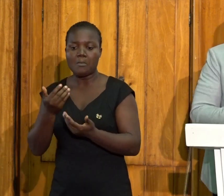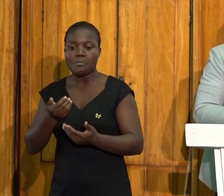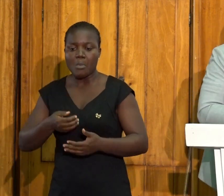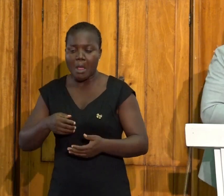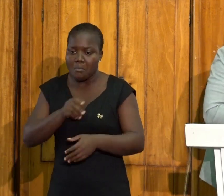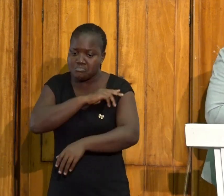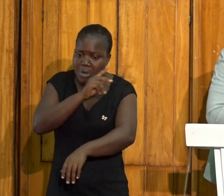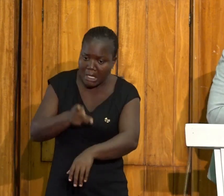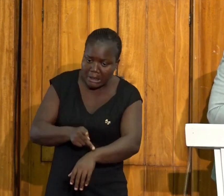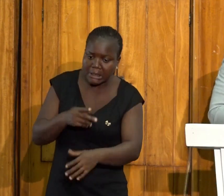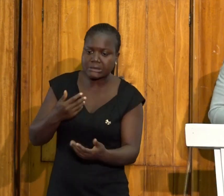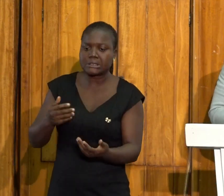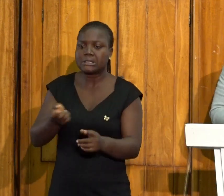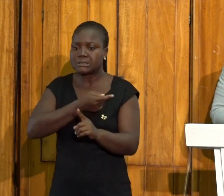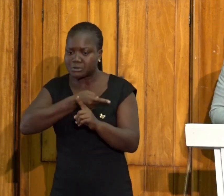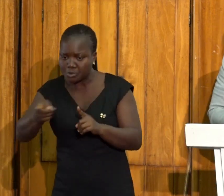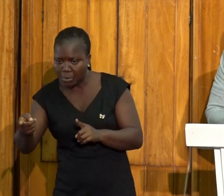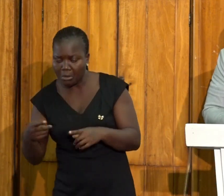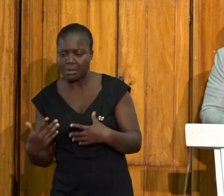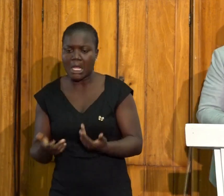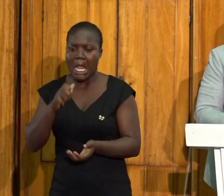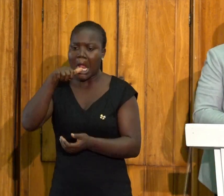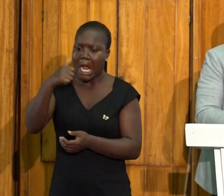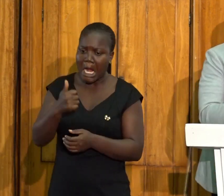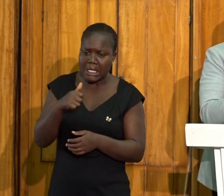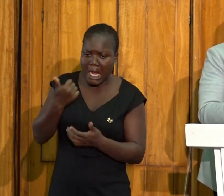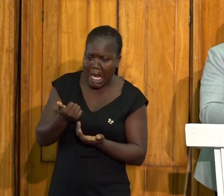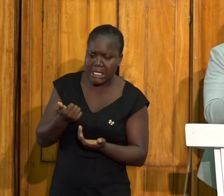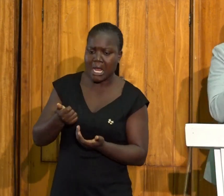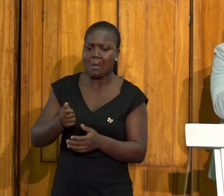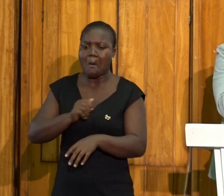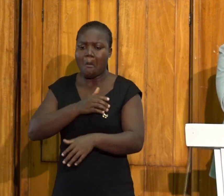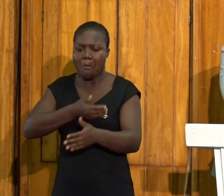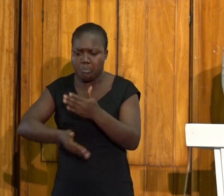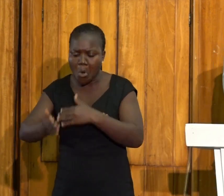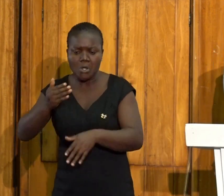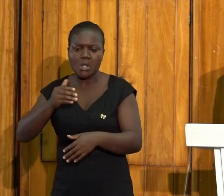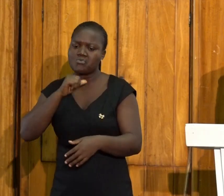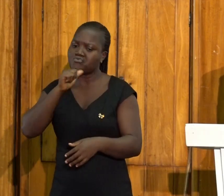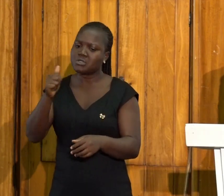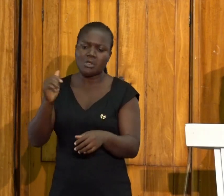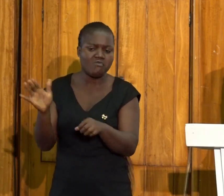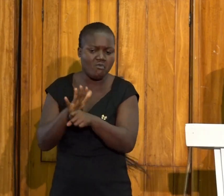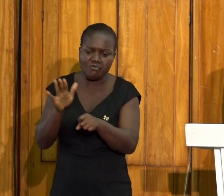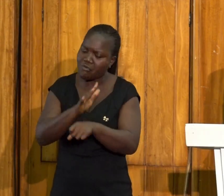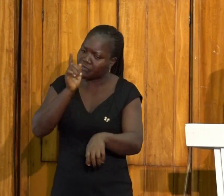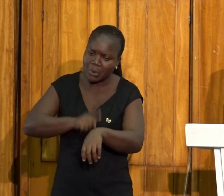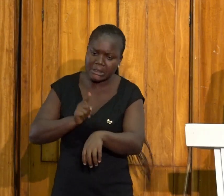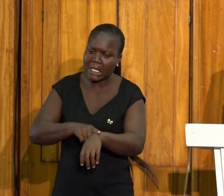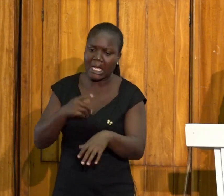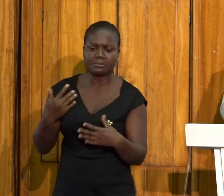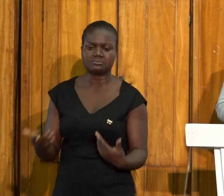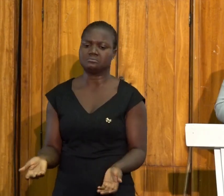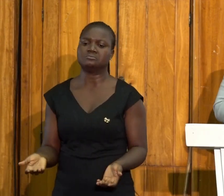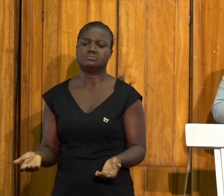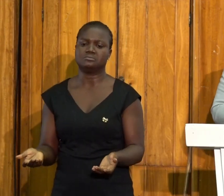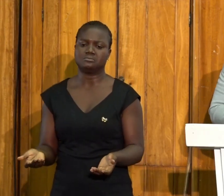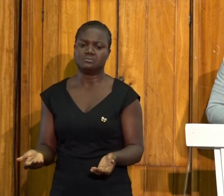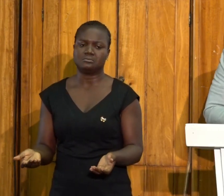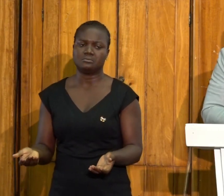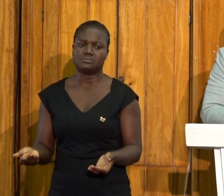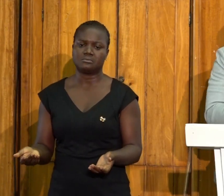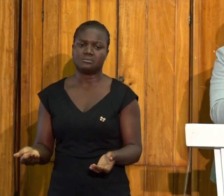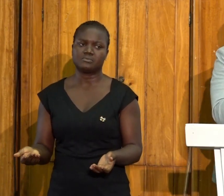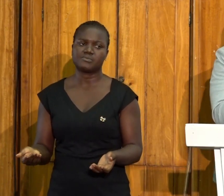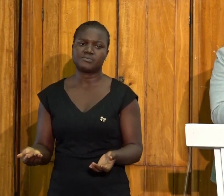for gestational age babies, as well as miscarriages, to look at whether there is that difference between those that are exposed to oral versus